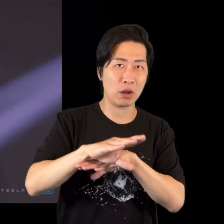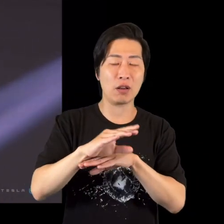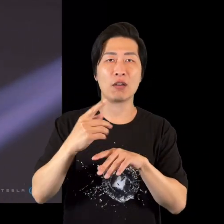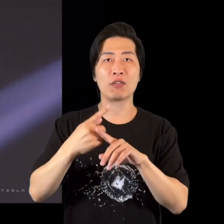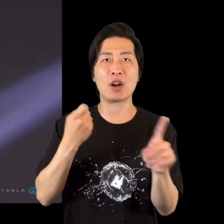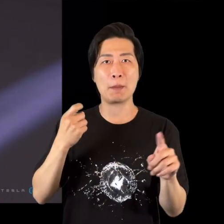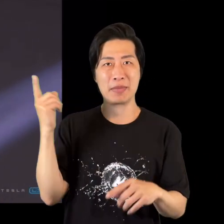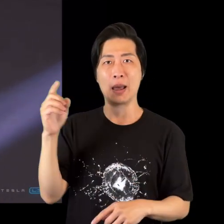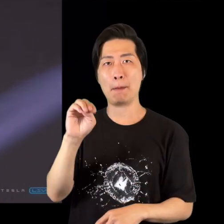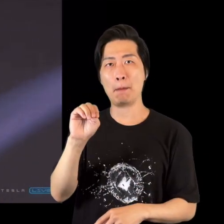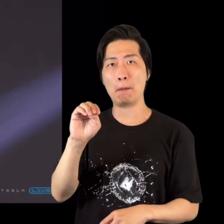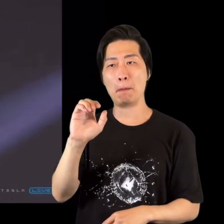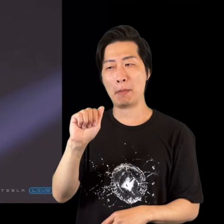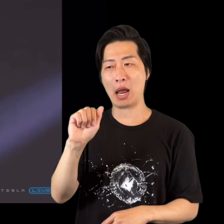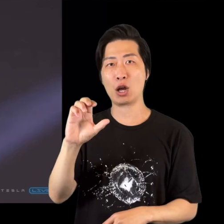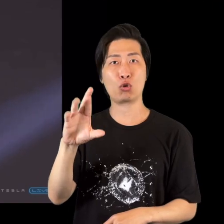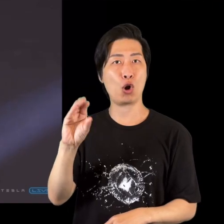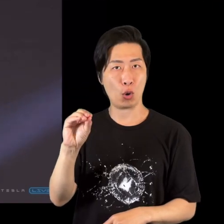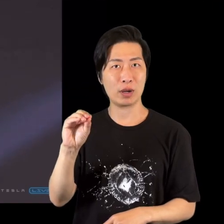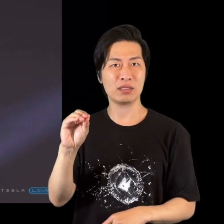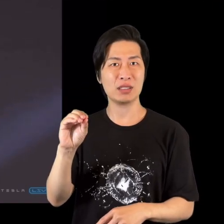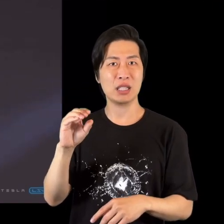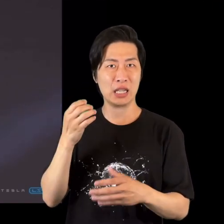environment. But that said,